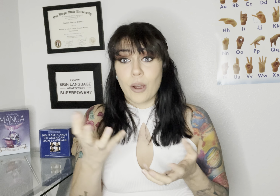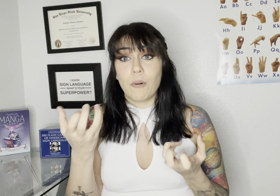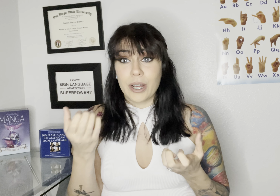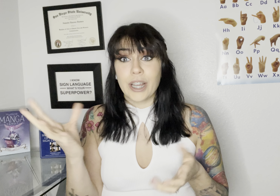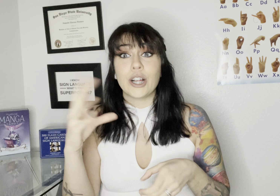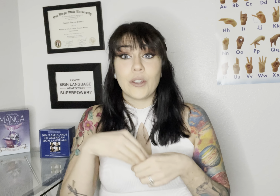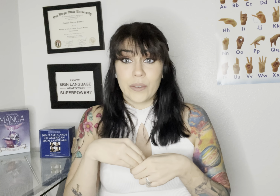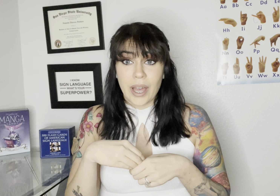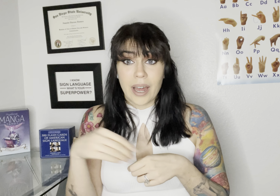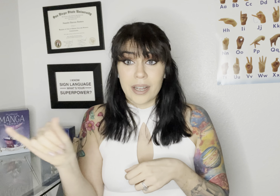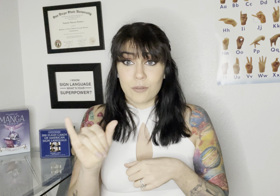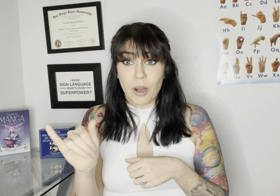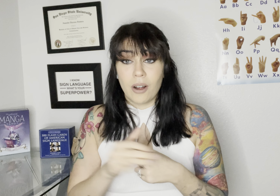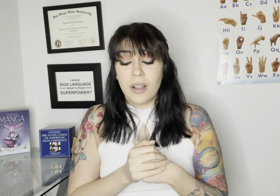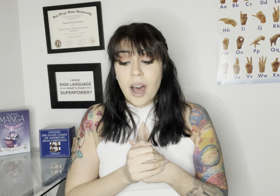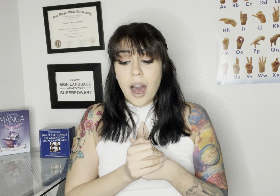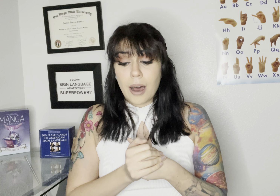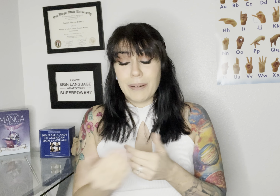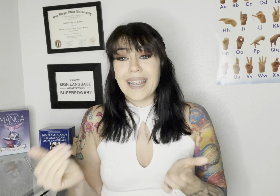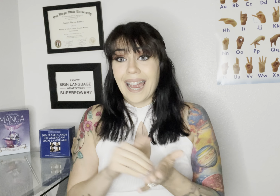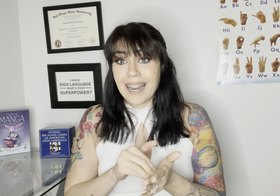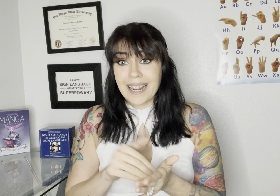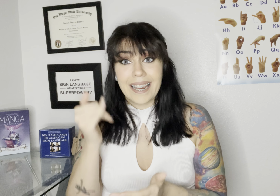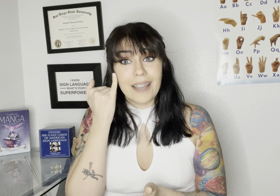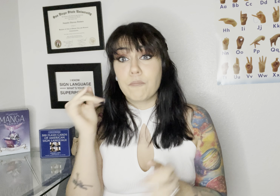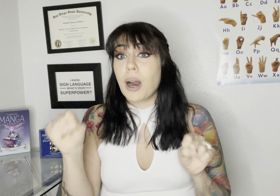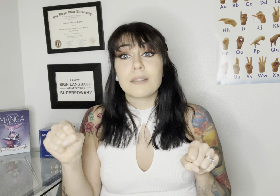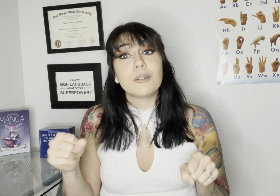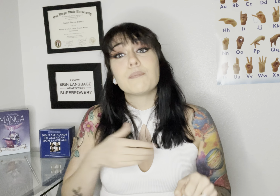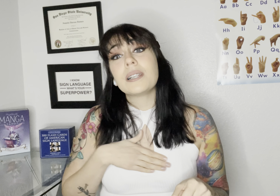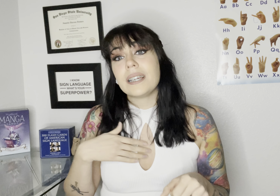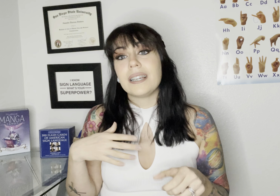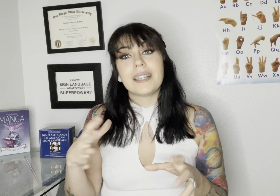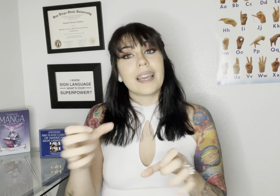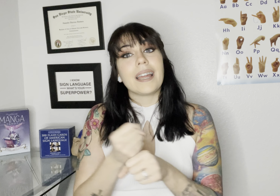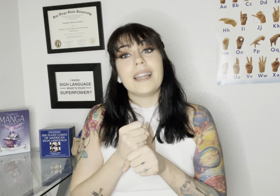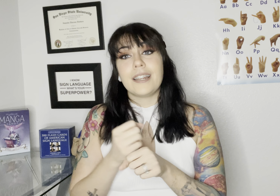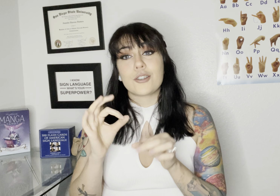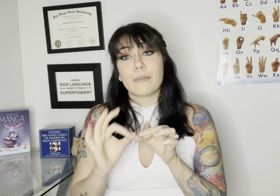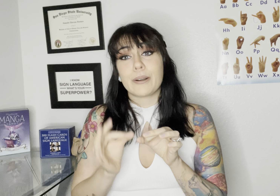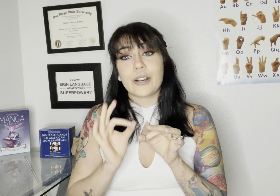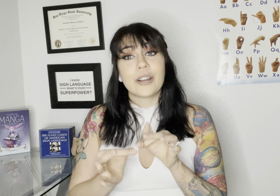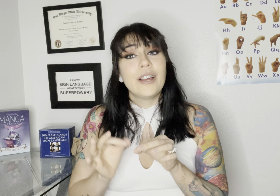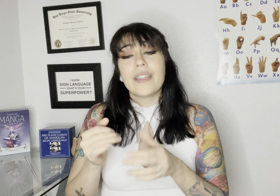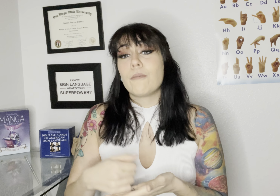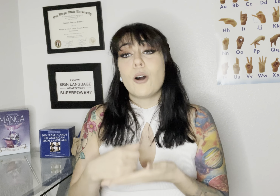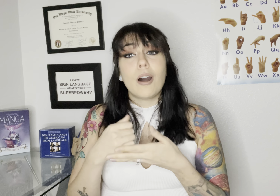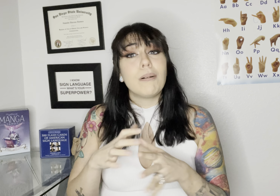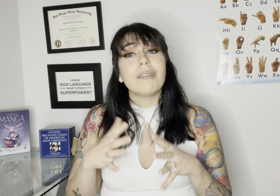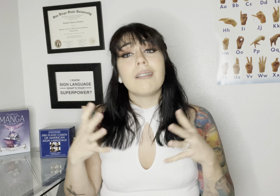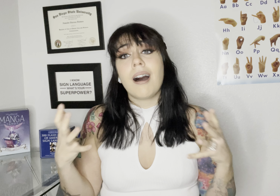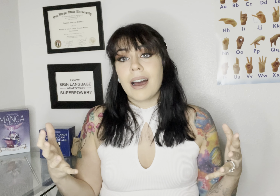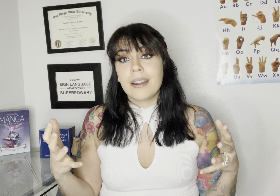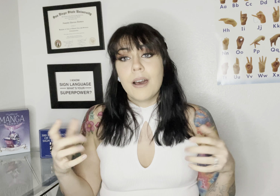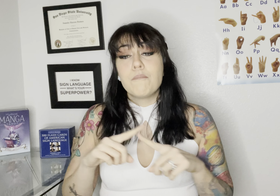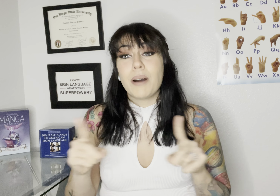to include that as well. Again, if possible, please get an interpreter. They will help a lot. But